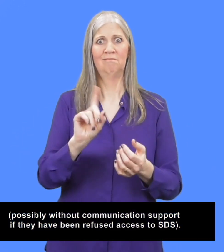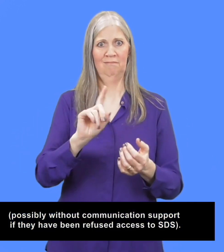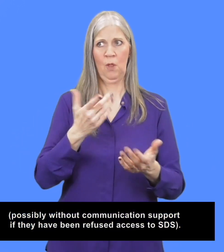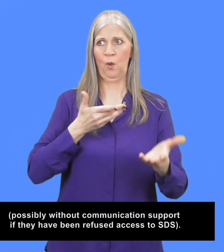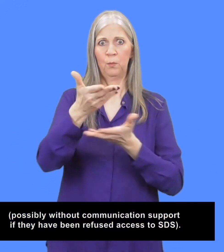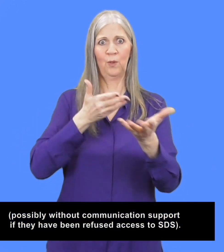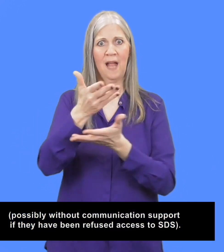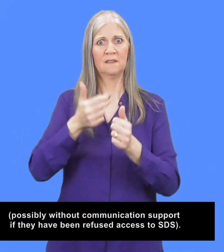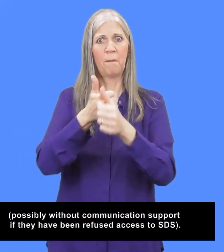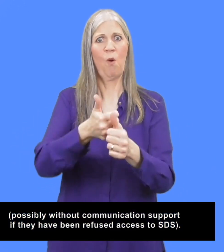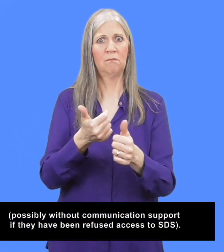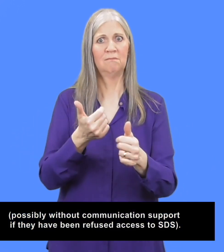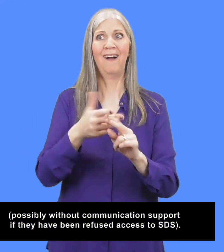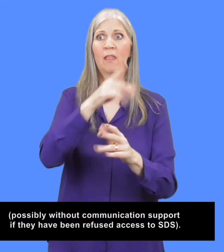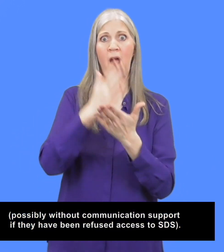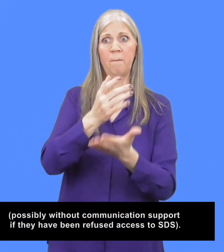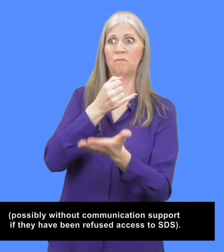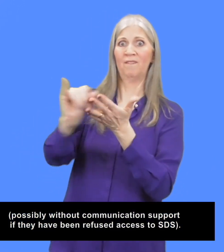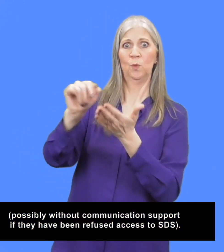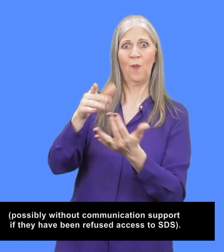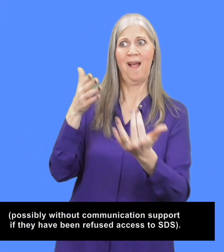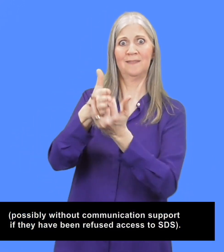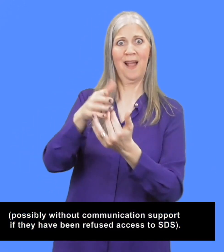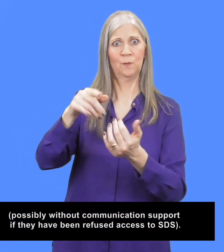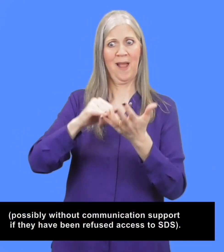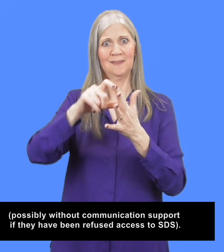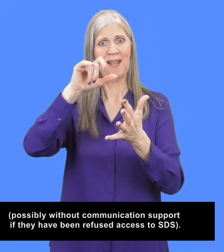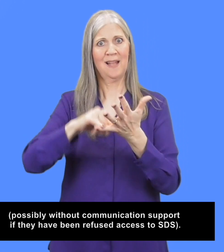support if they have been refused access to SDS.